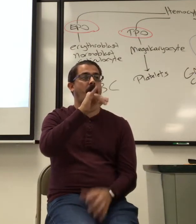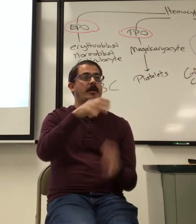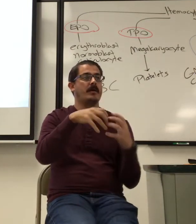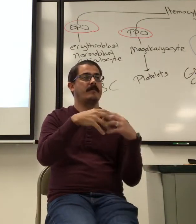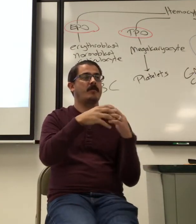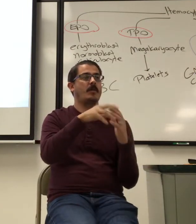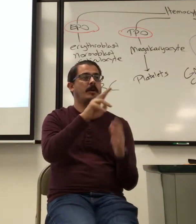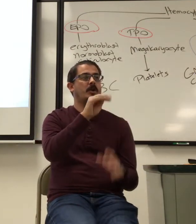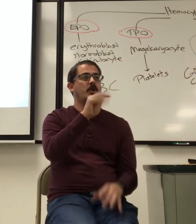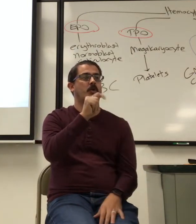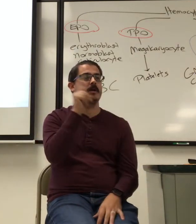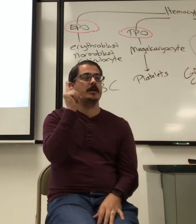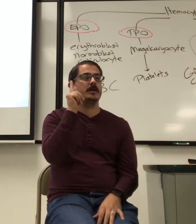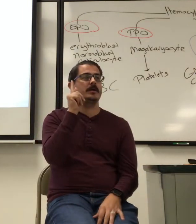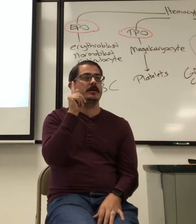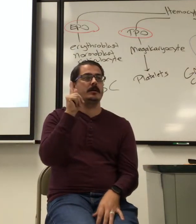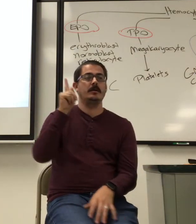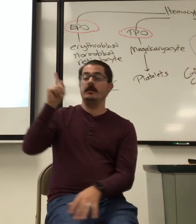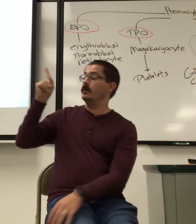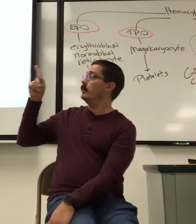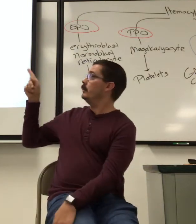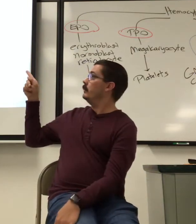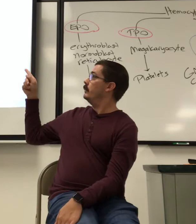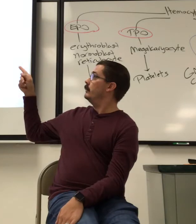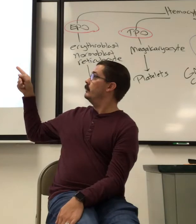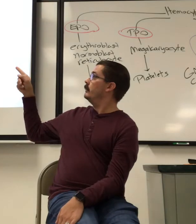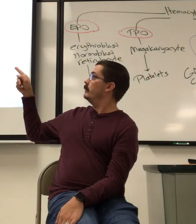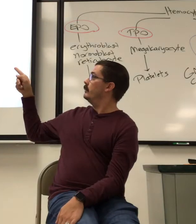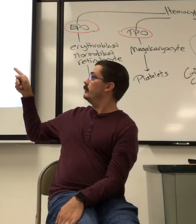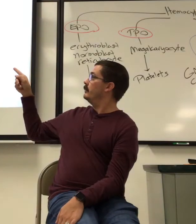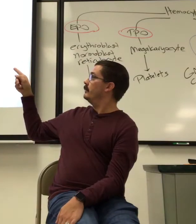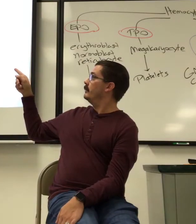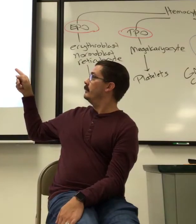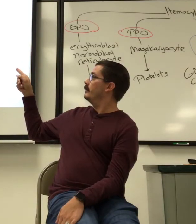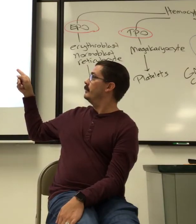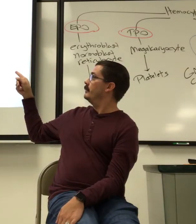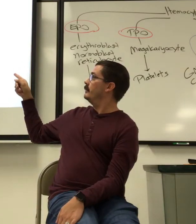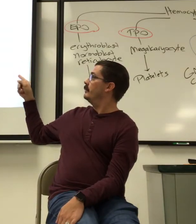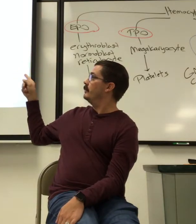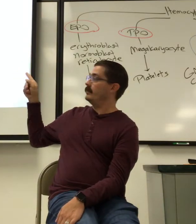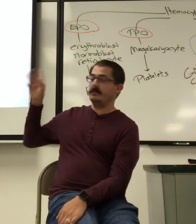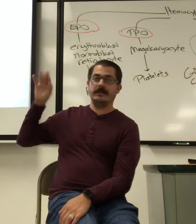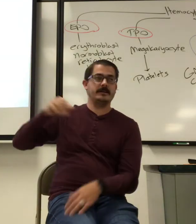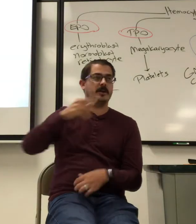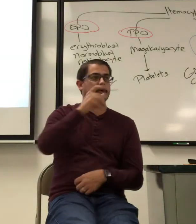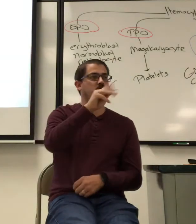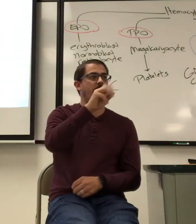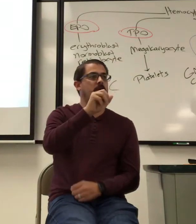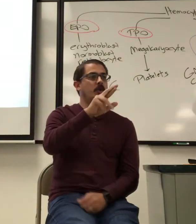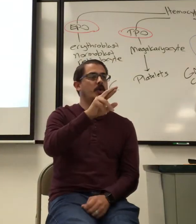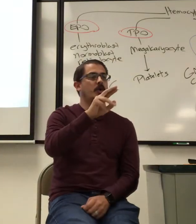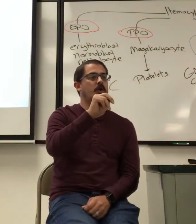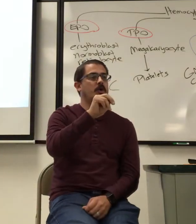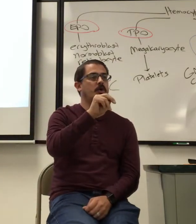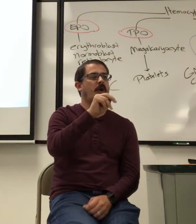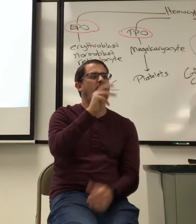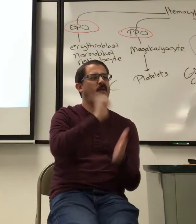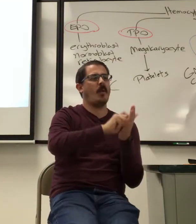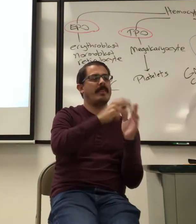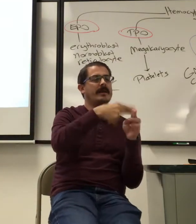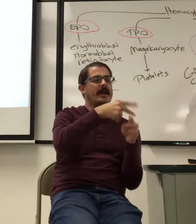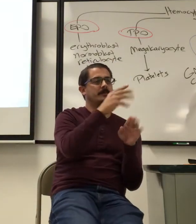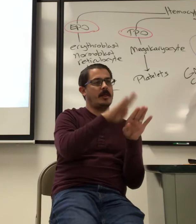what's listed on the slide here: eosinophils, basophils, neutrophils. Those are your granular leukocytes. So let me just write those names